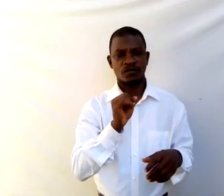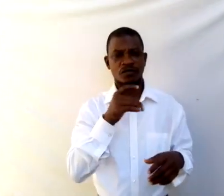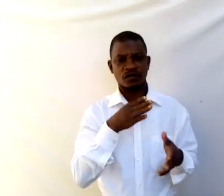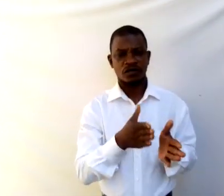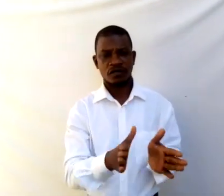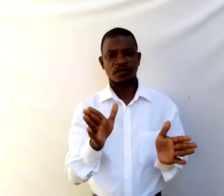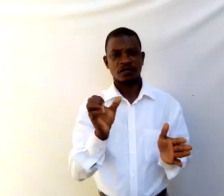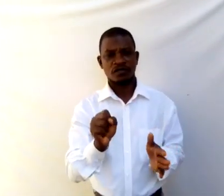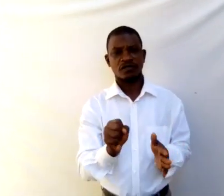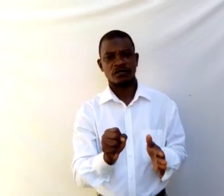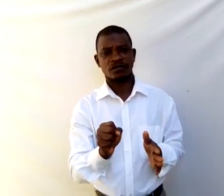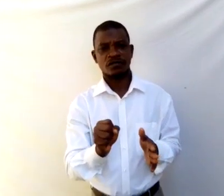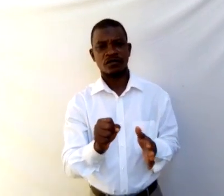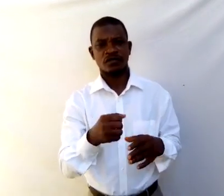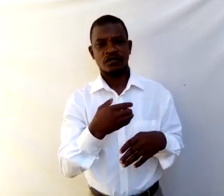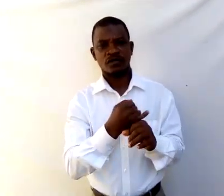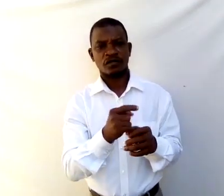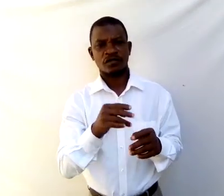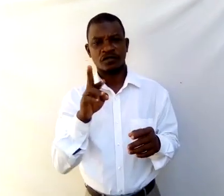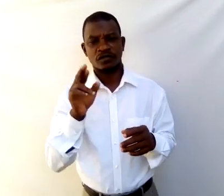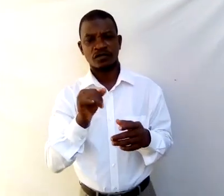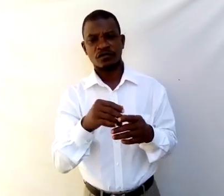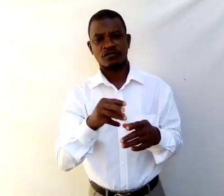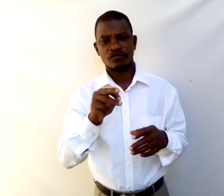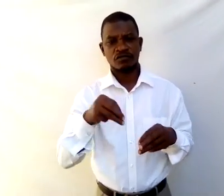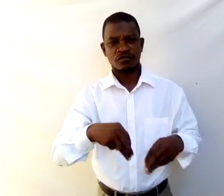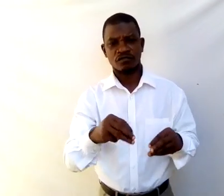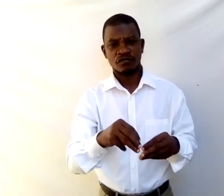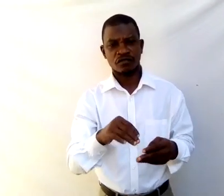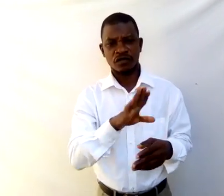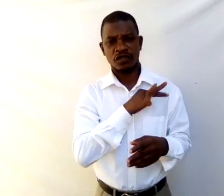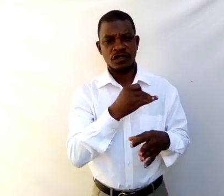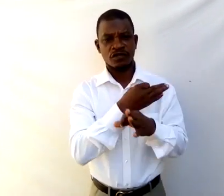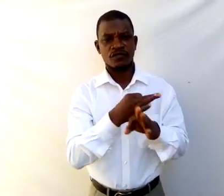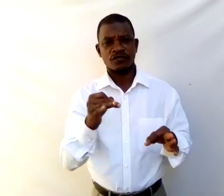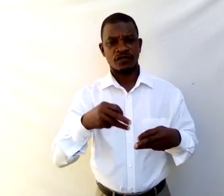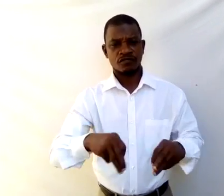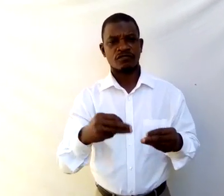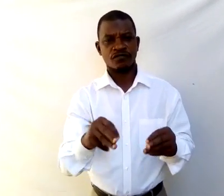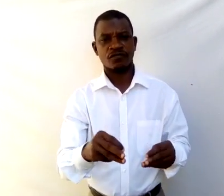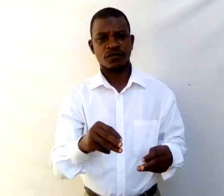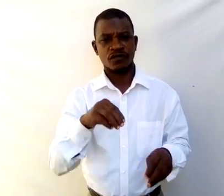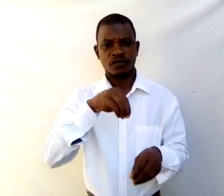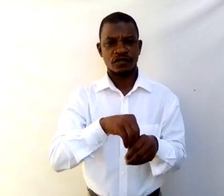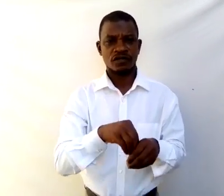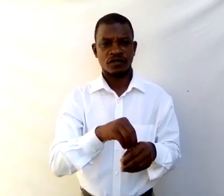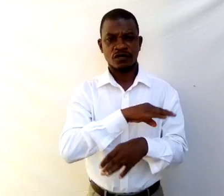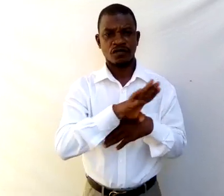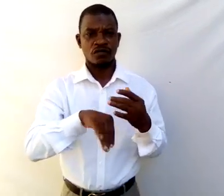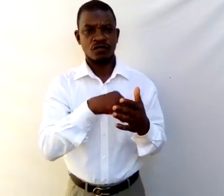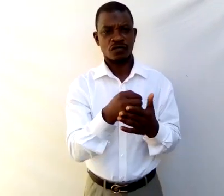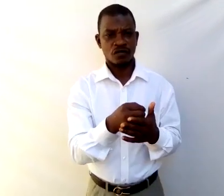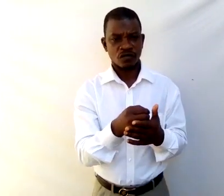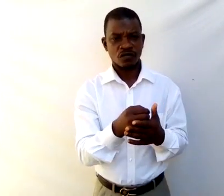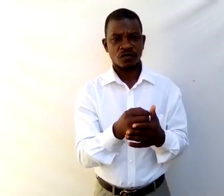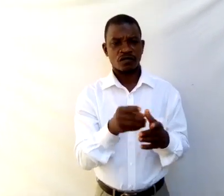allow greatest range of motion and free movement in all